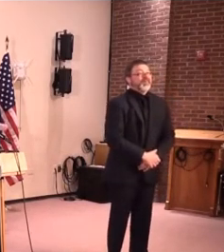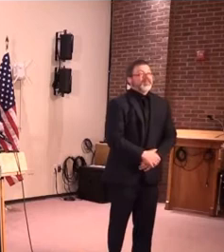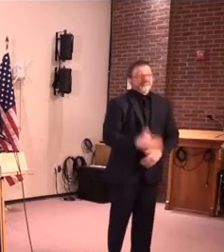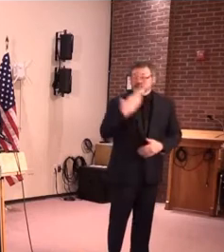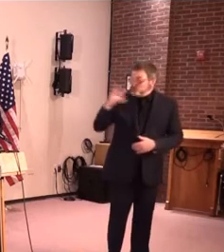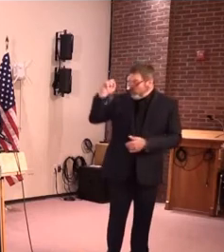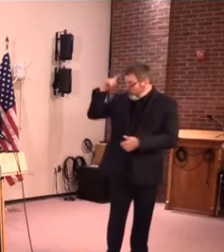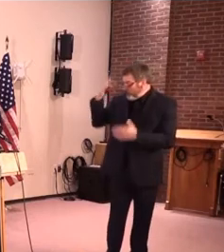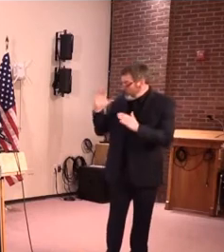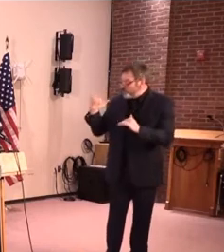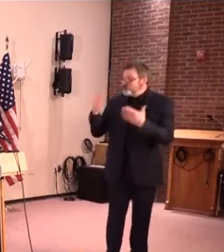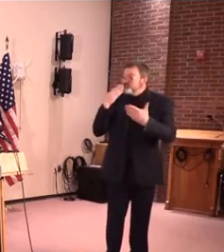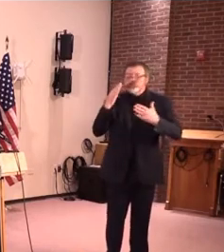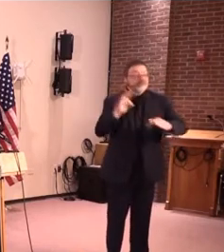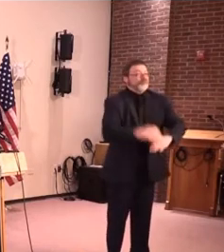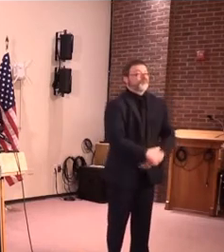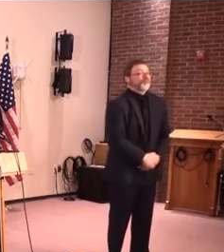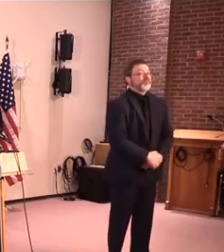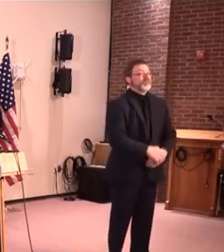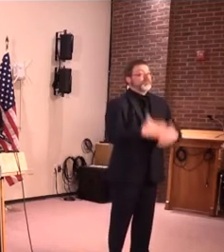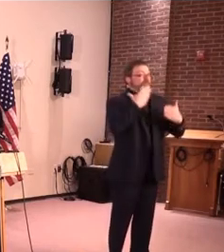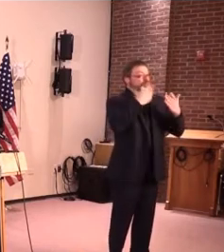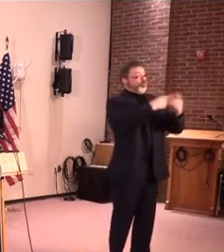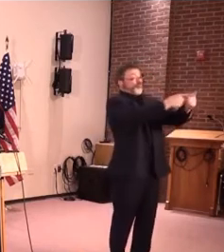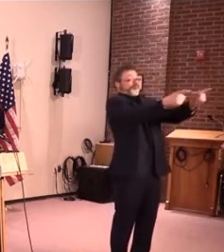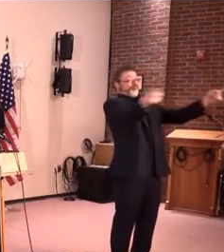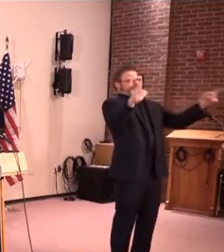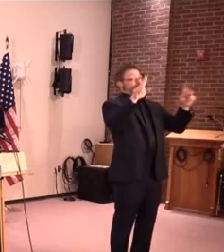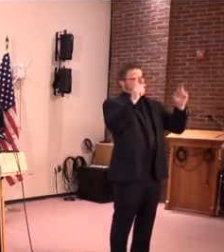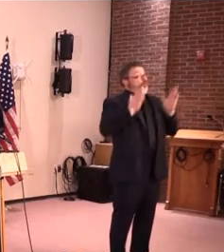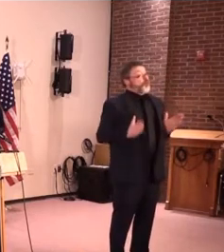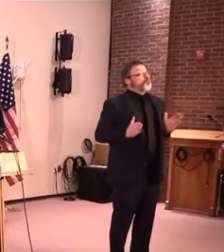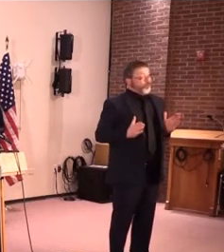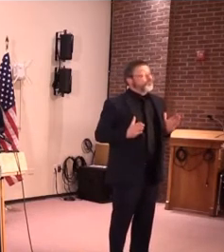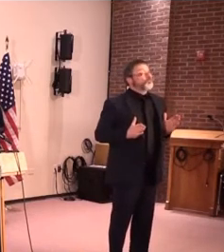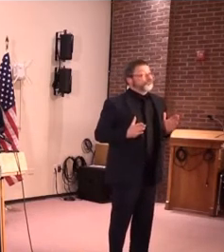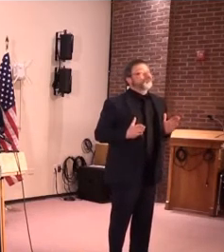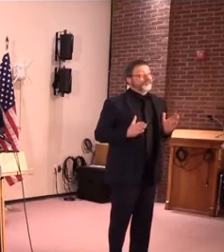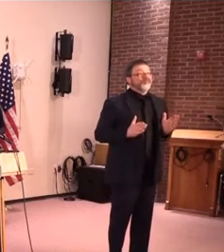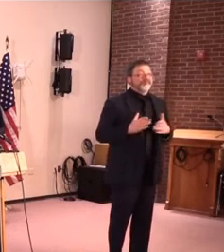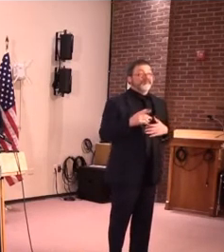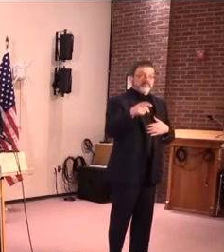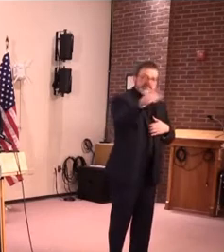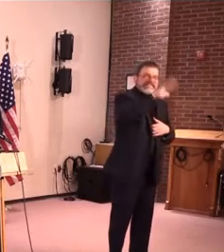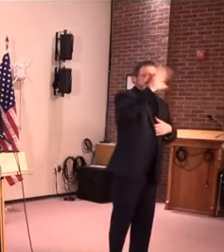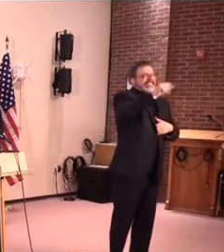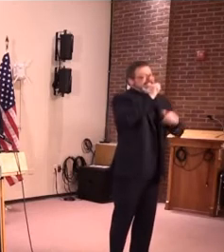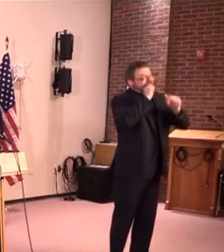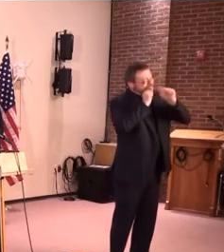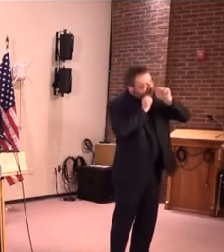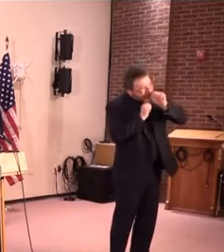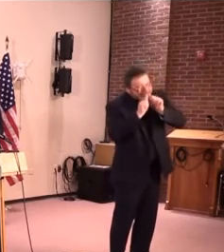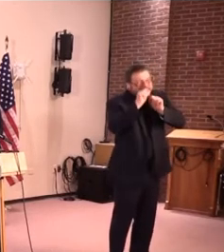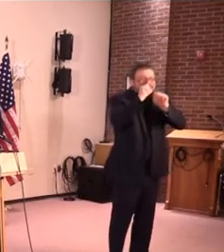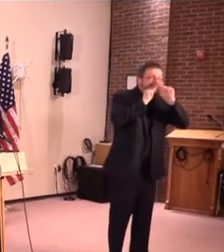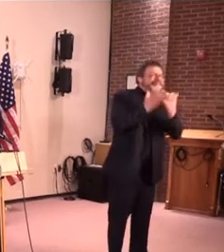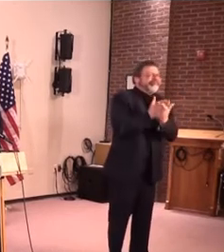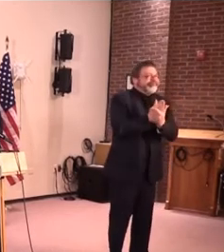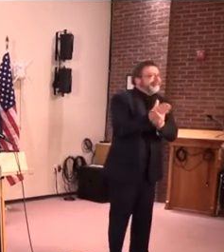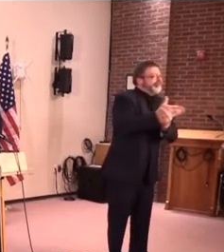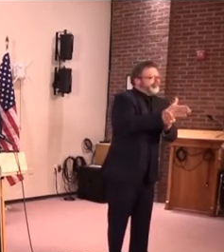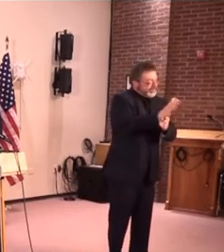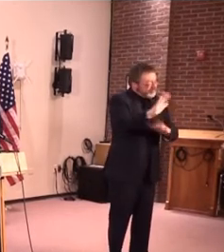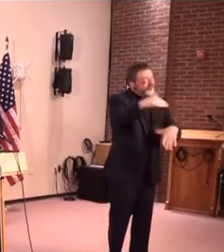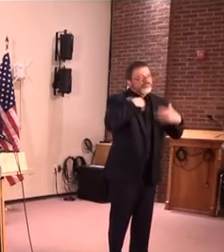and thank you for Vermonters for sticking in there. This is a story about